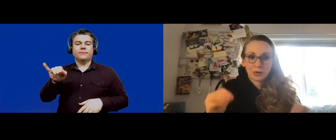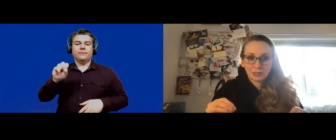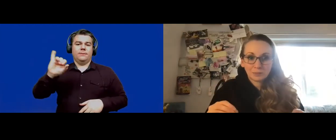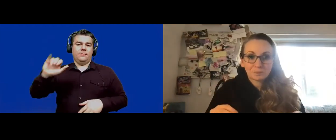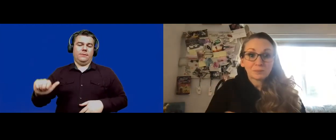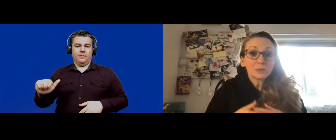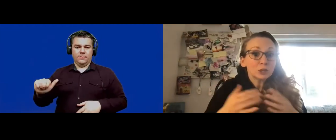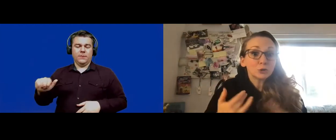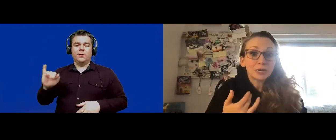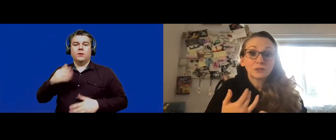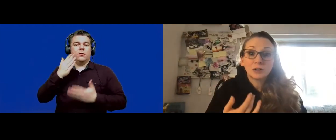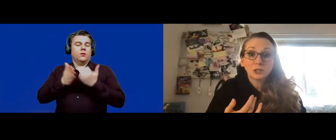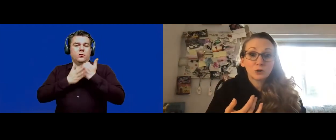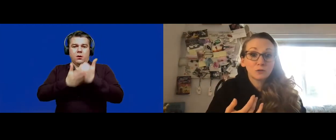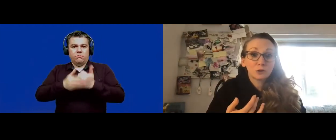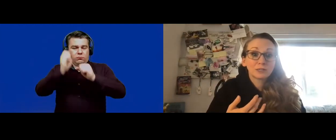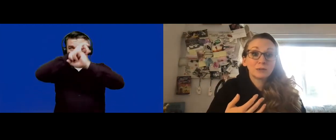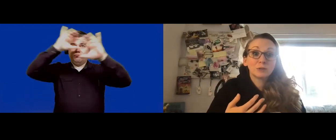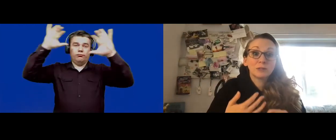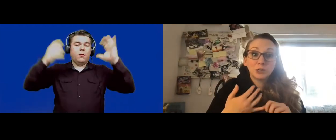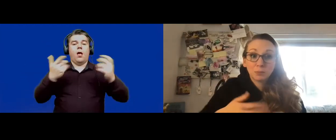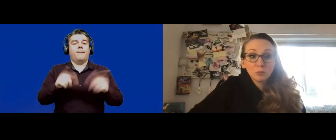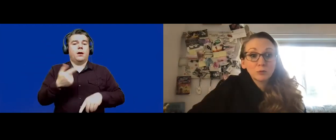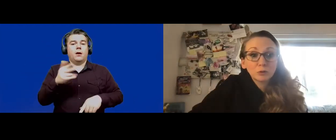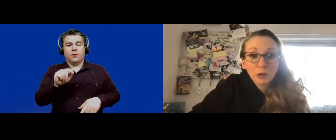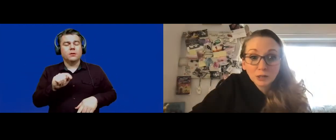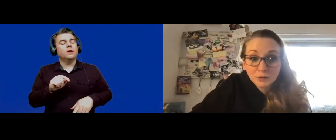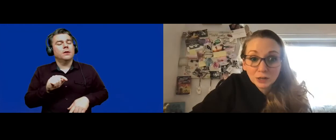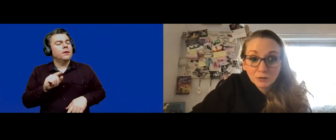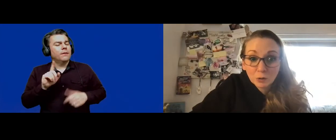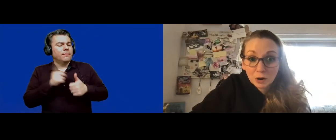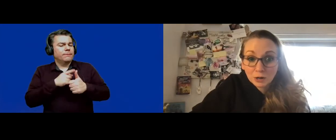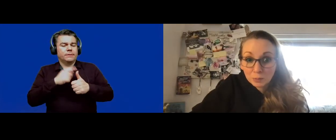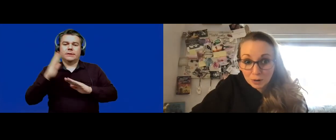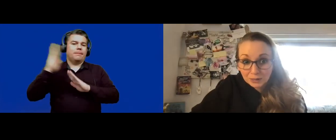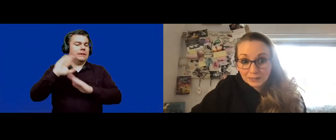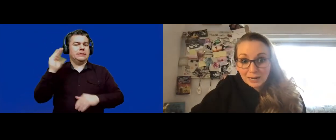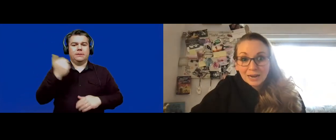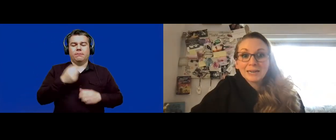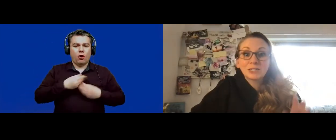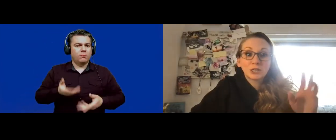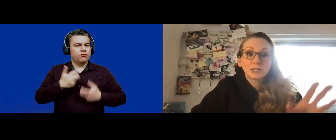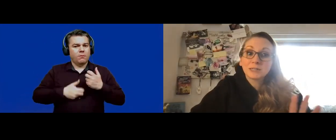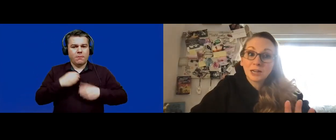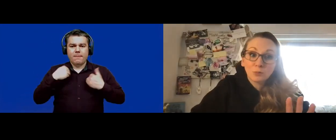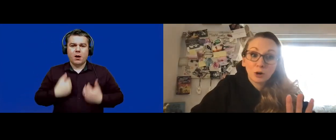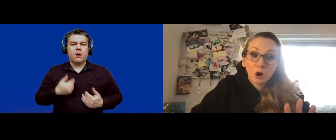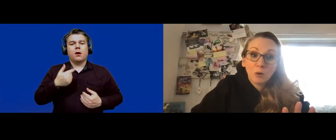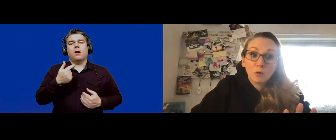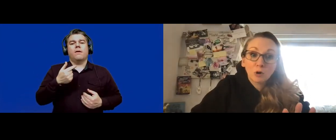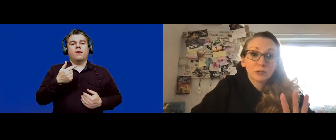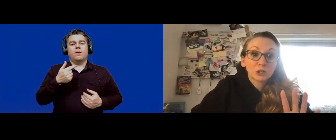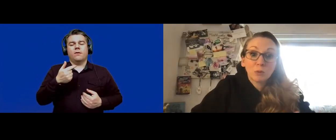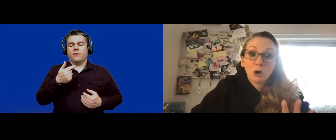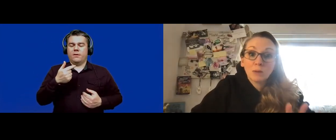on in our guts. So yes, fungus overgrowth seems to be the number one root cause of stuff going on in our bodies. And as Jessica said, we are